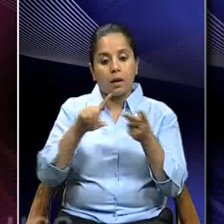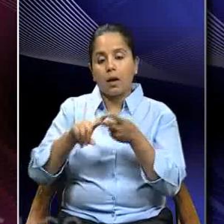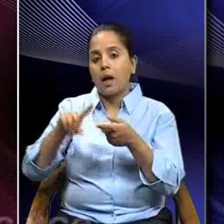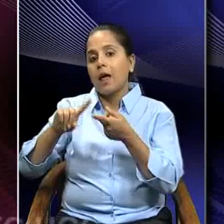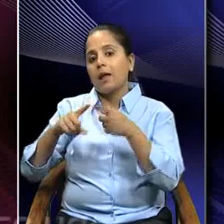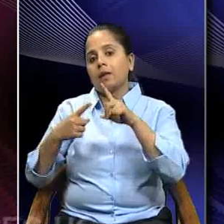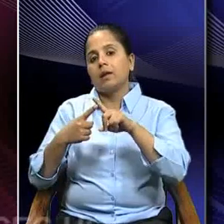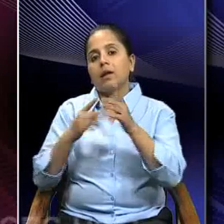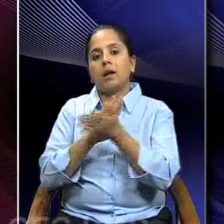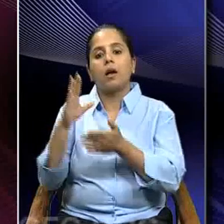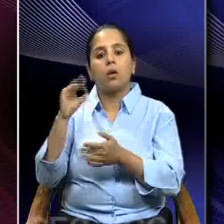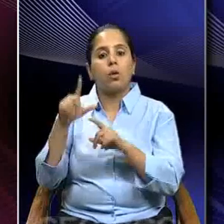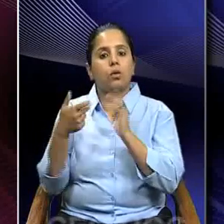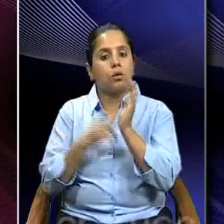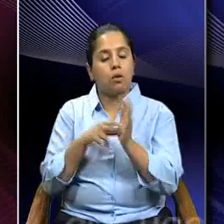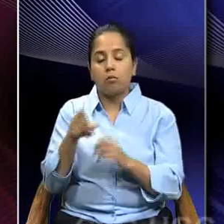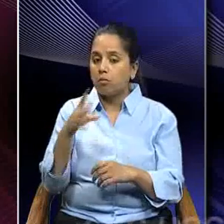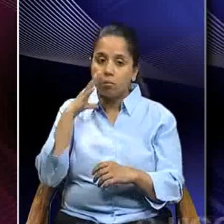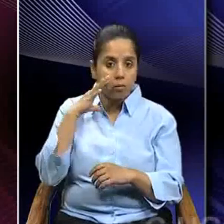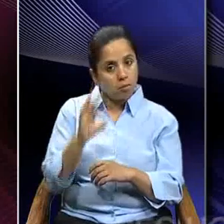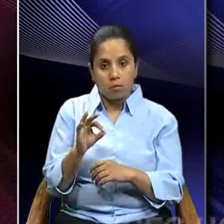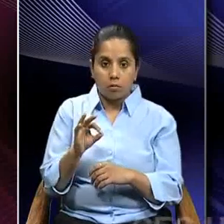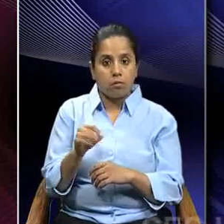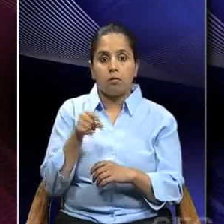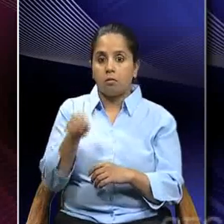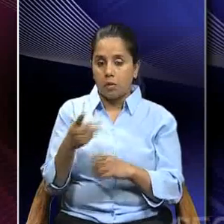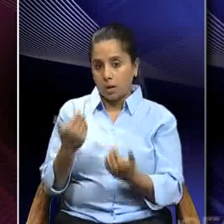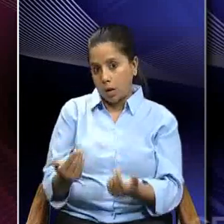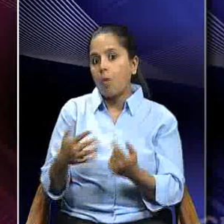view is very much important here, is very much pertinent here.